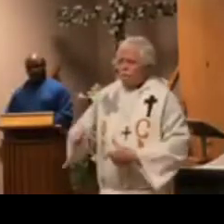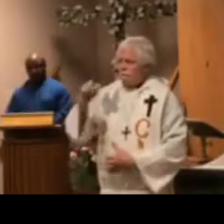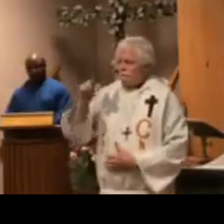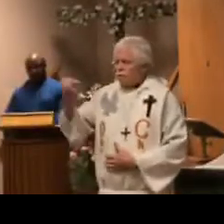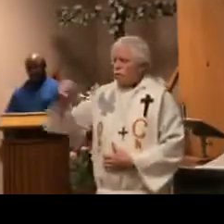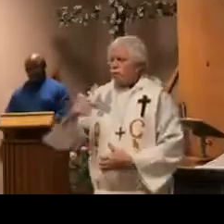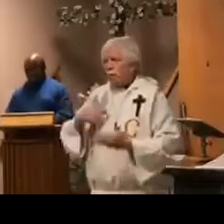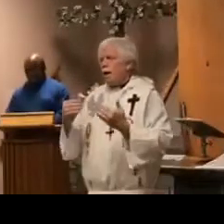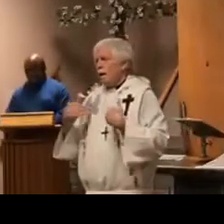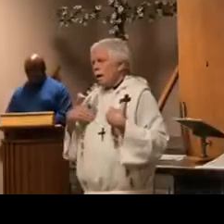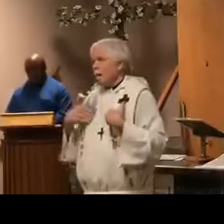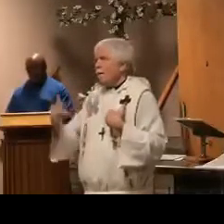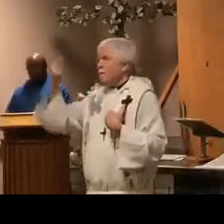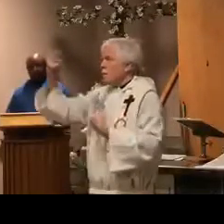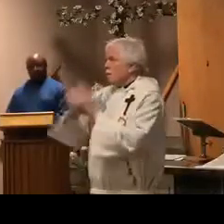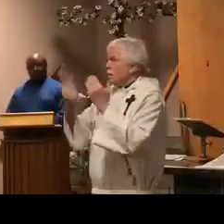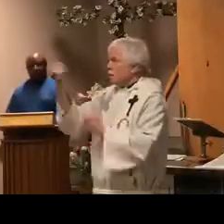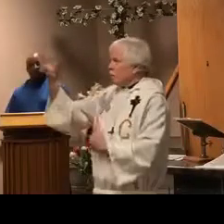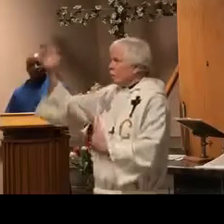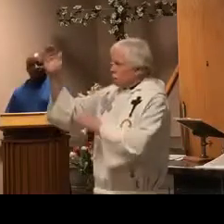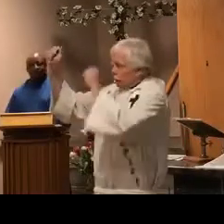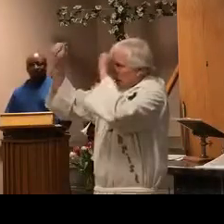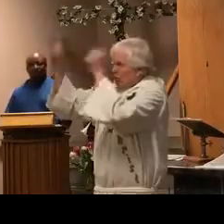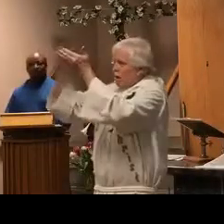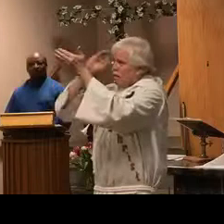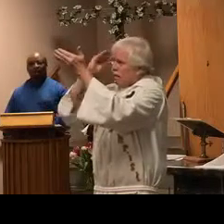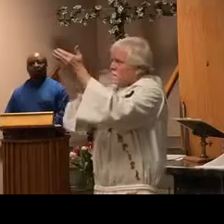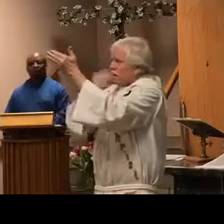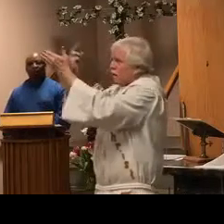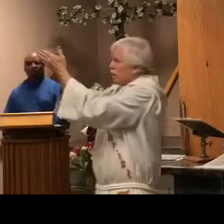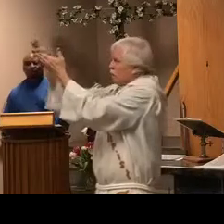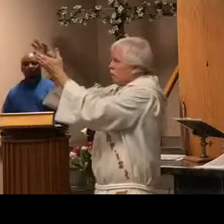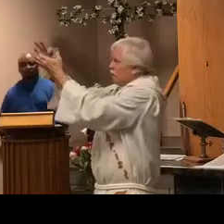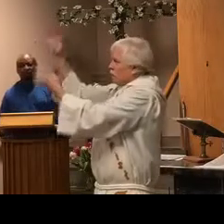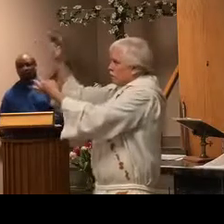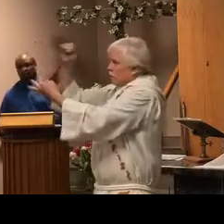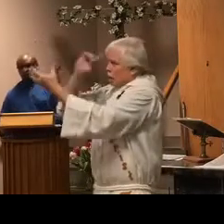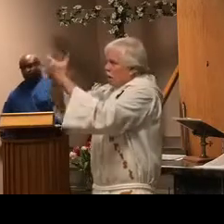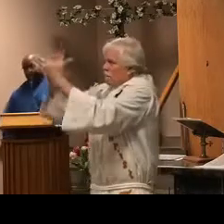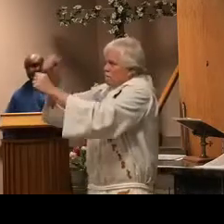I believe in the triune God, Father, Son, Holy Spirit.